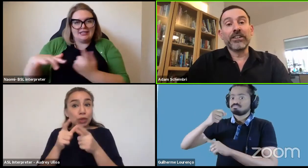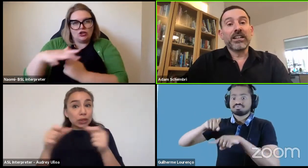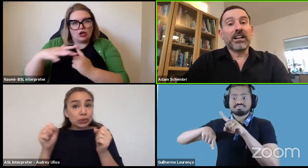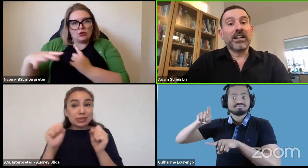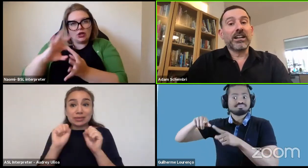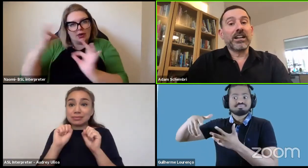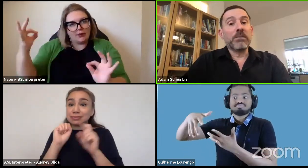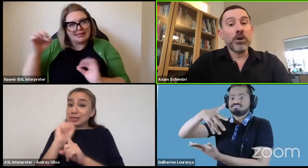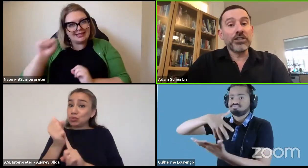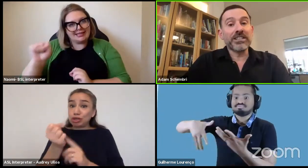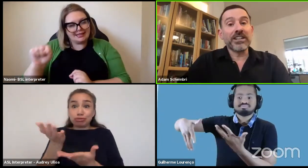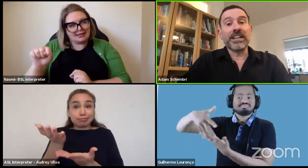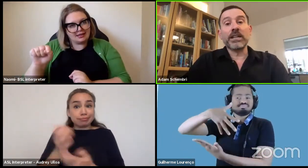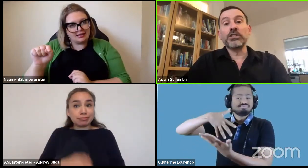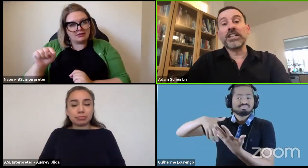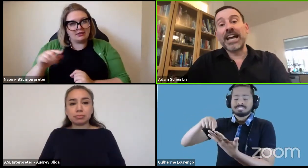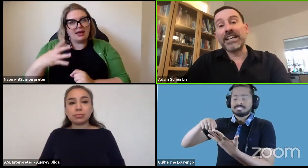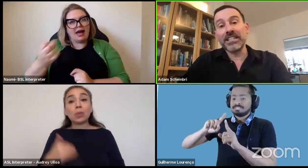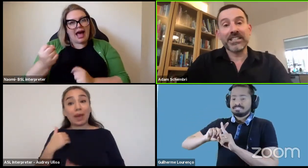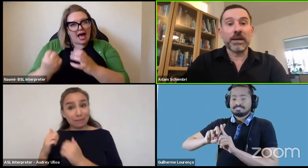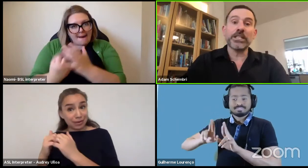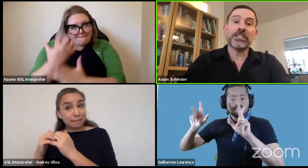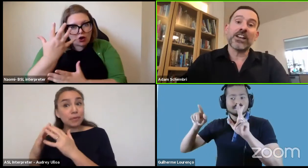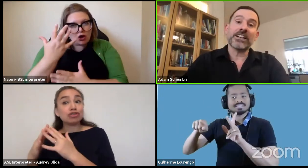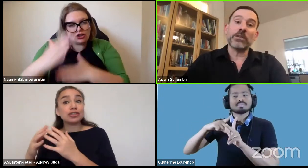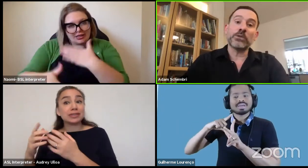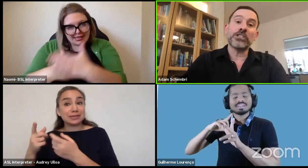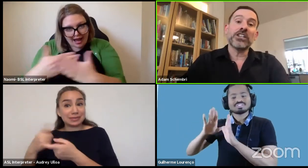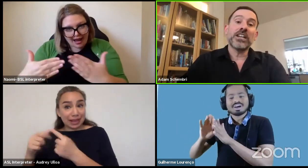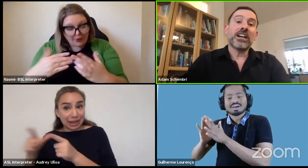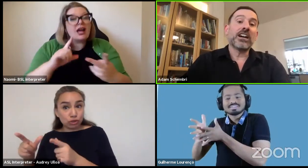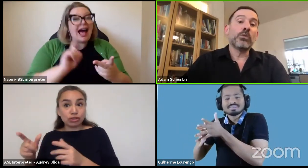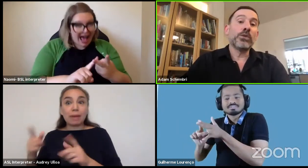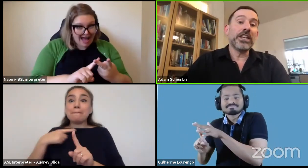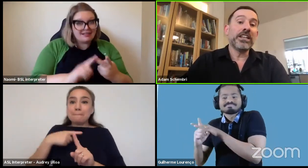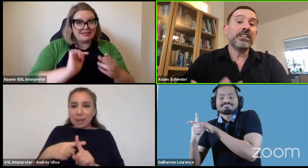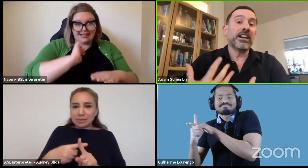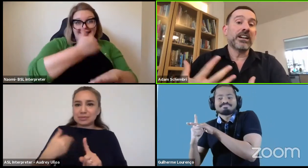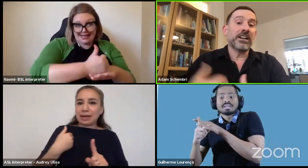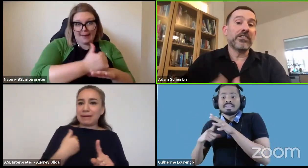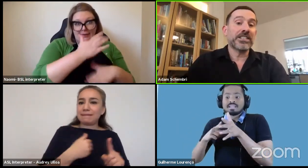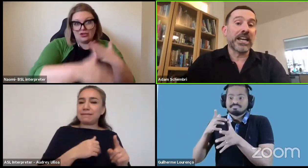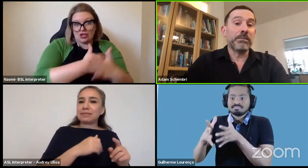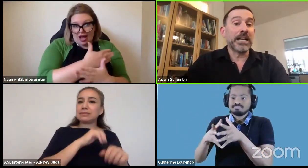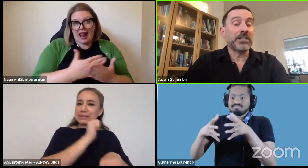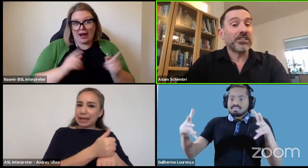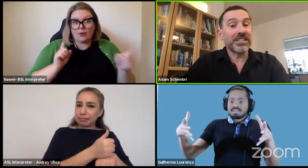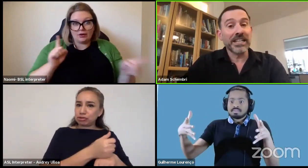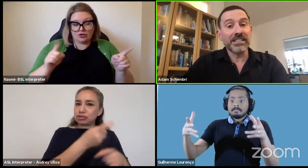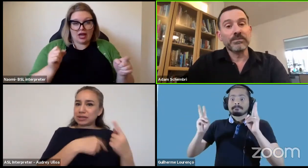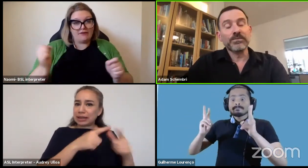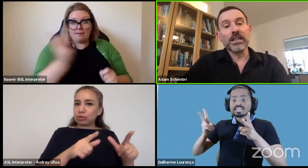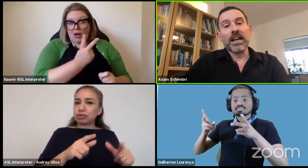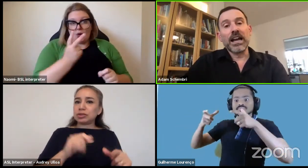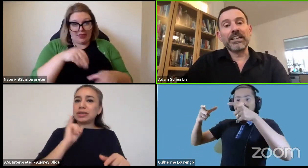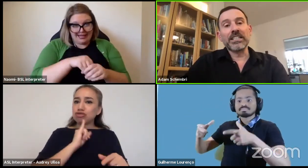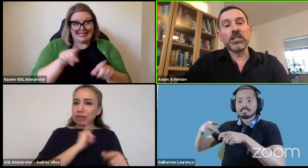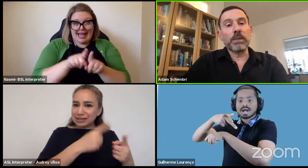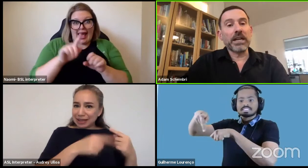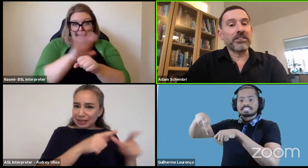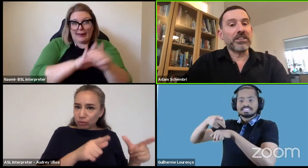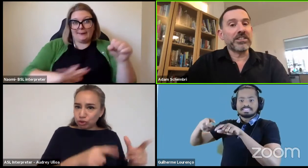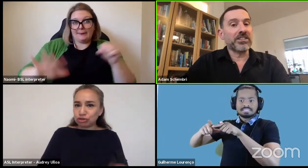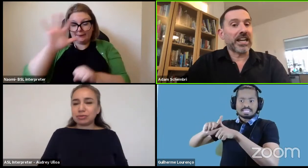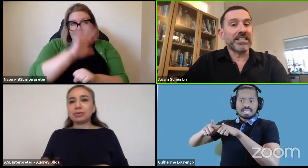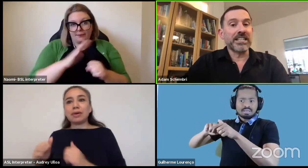have emerging sign languages and an established sign language within the same nation state. And I